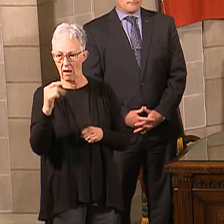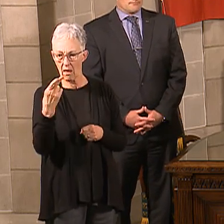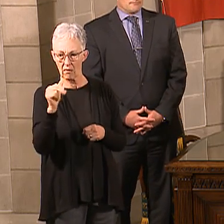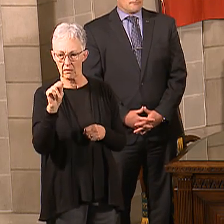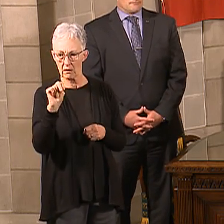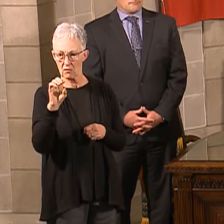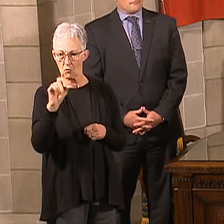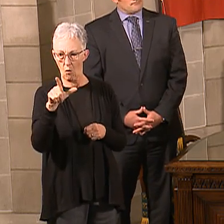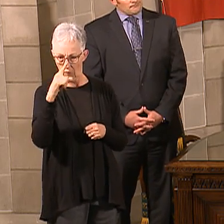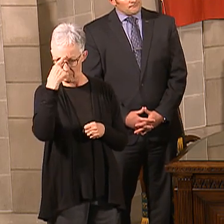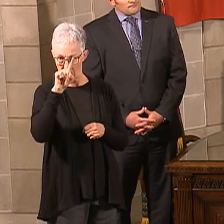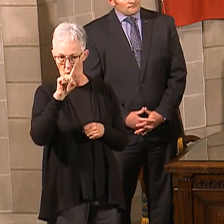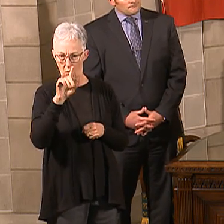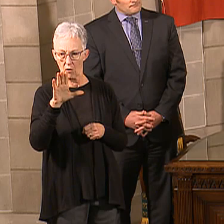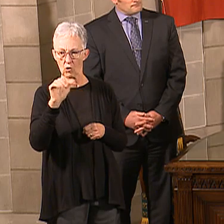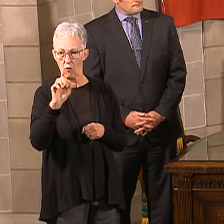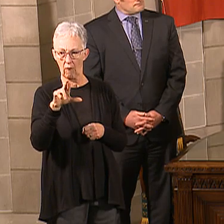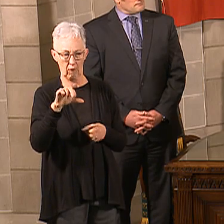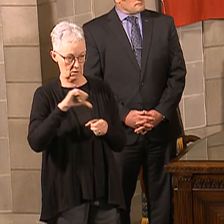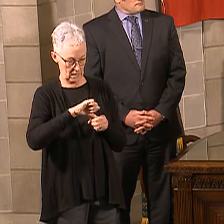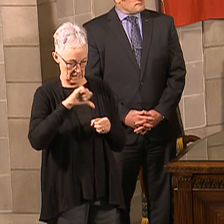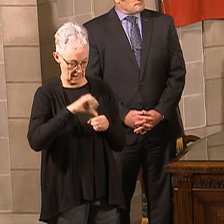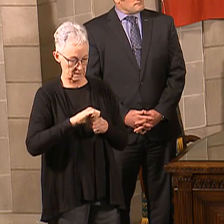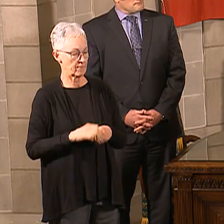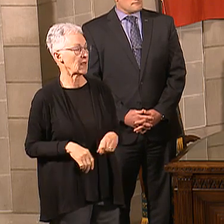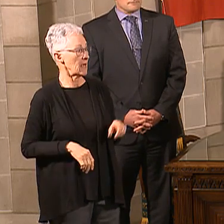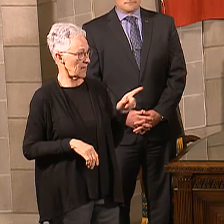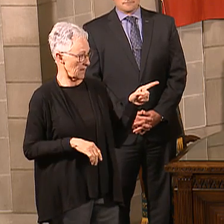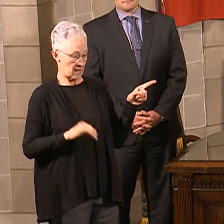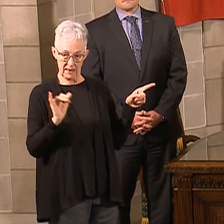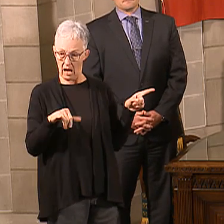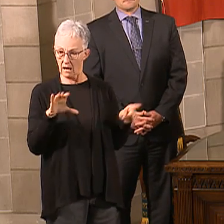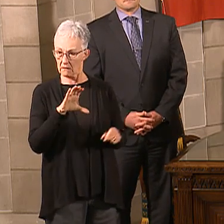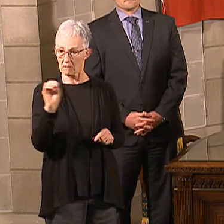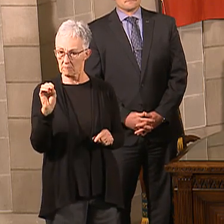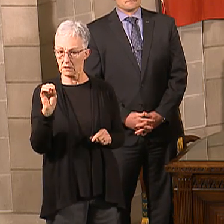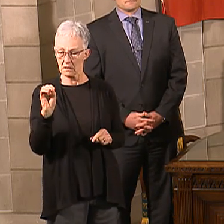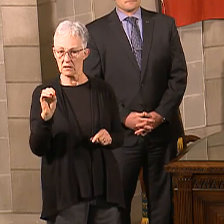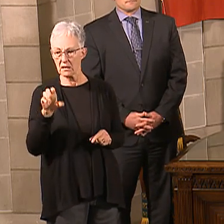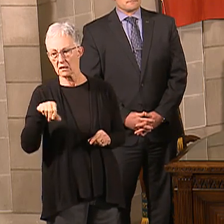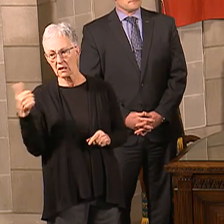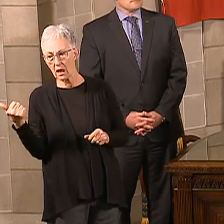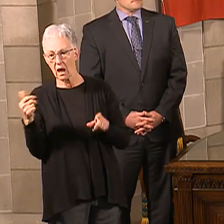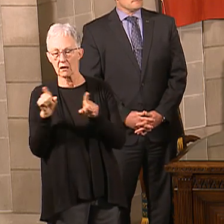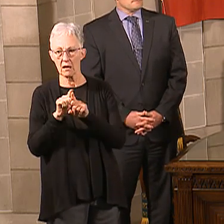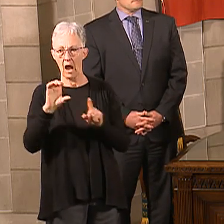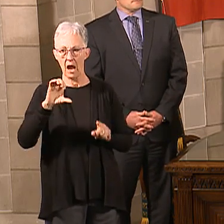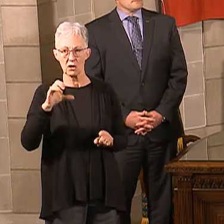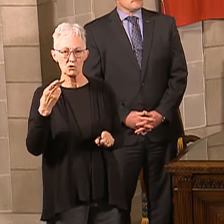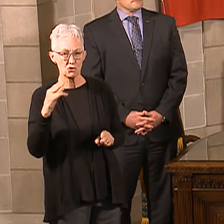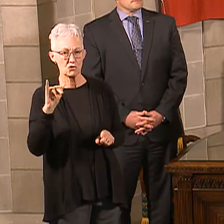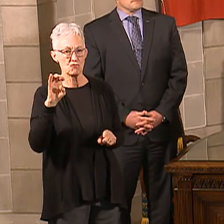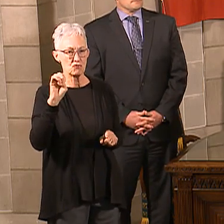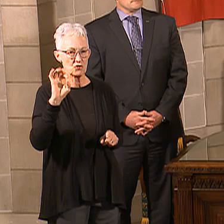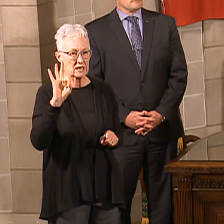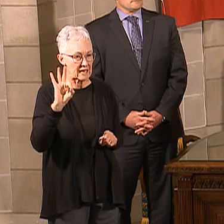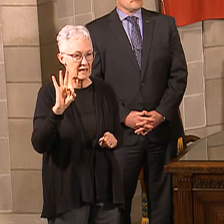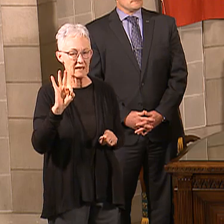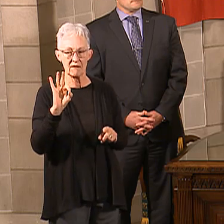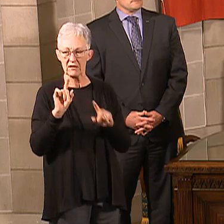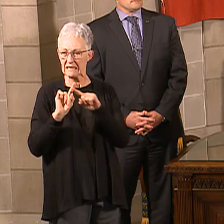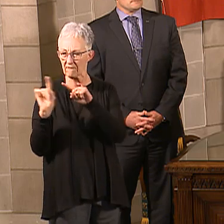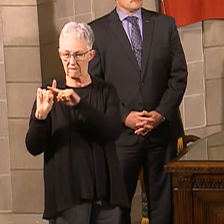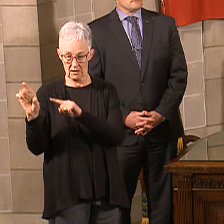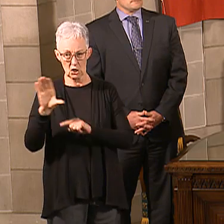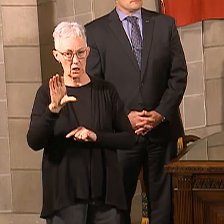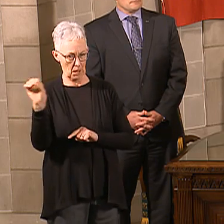And Green Plains is just one of the companies that's doing this. So for example, other ethanol companies like Chief or Kappa are also looking to do the